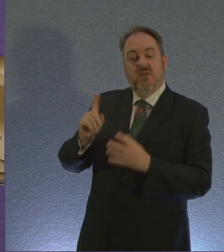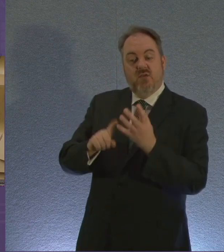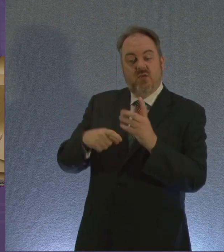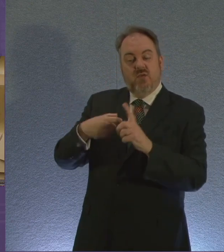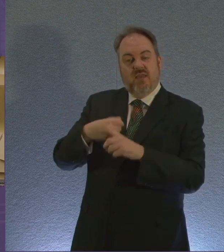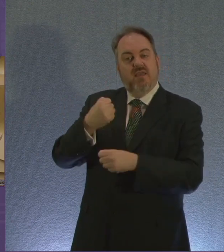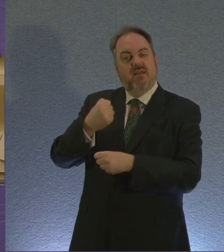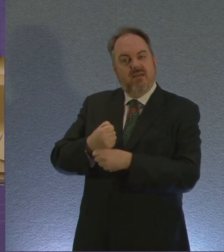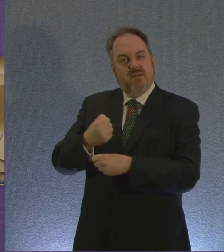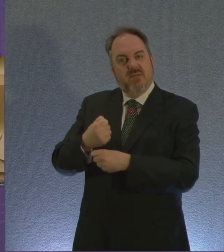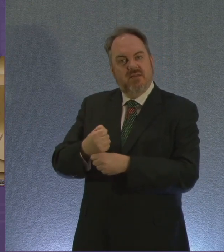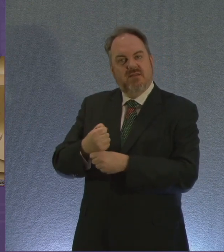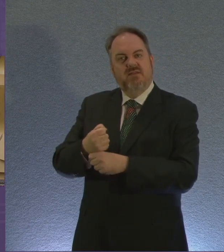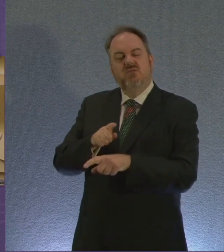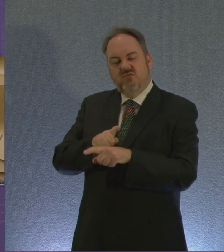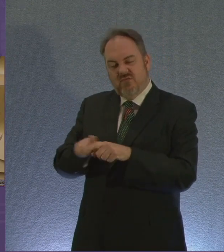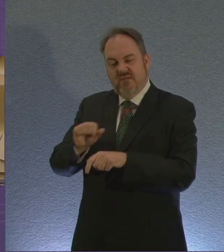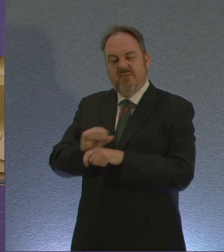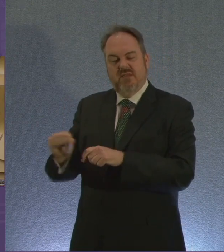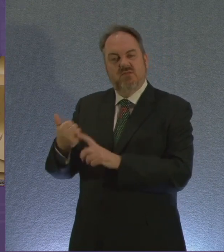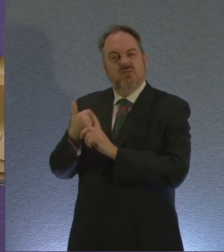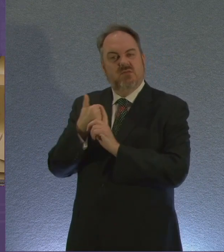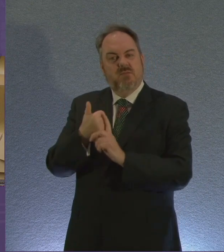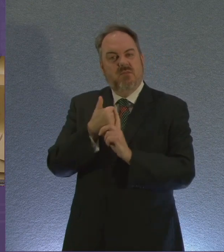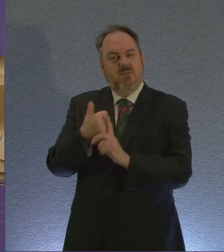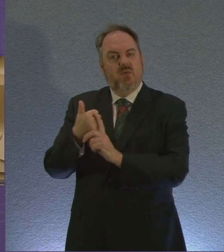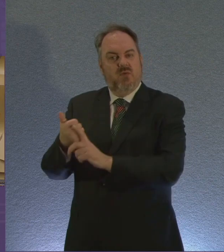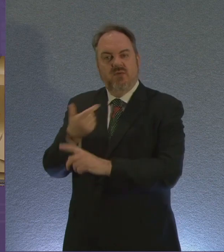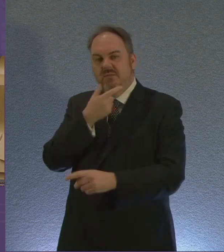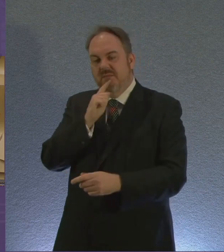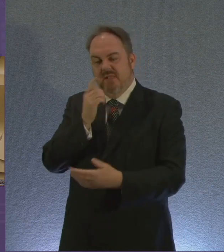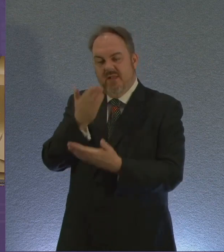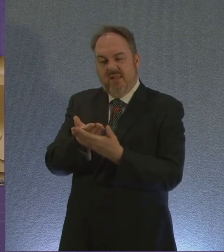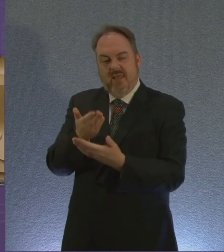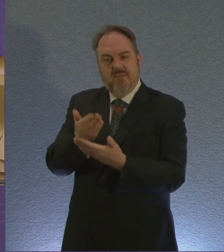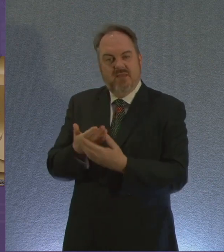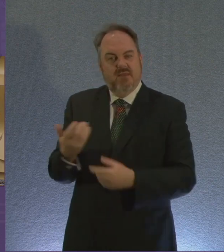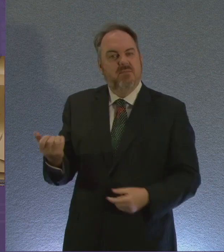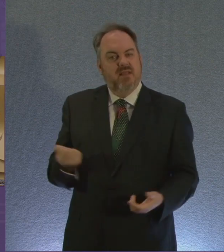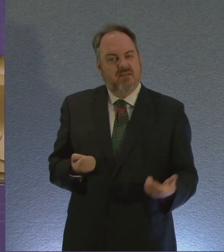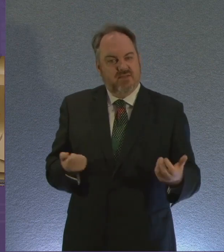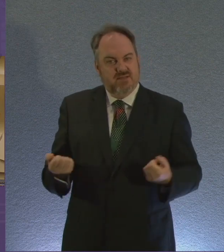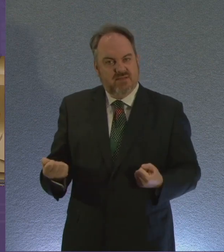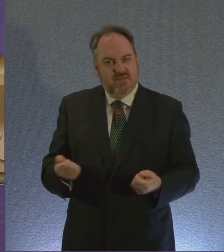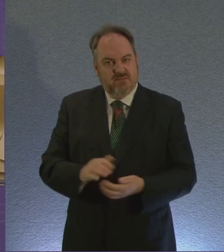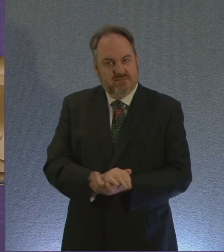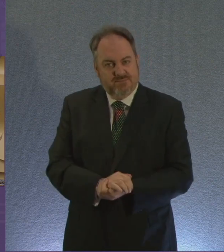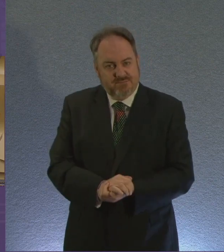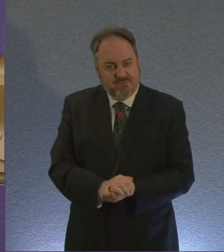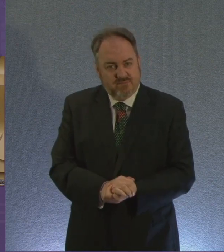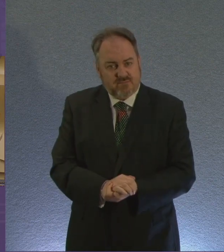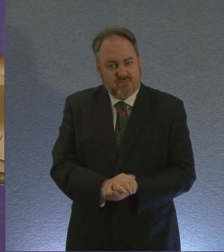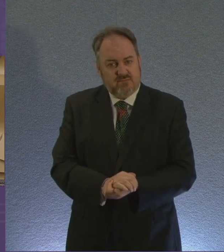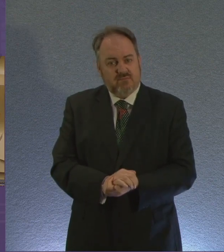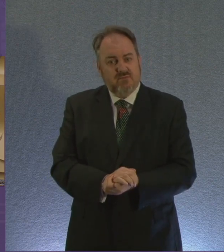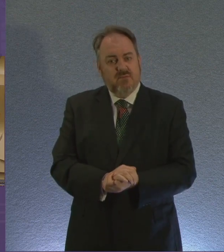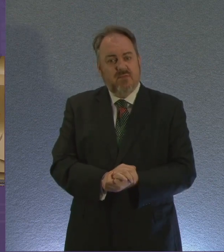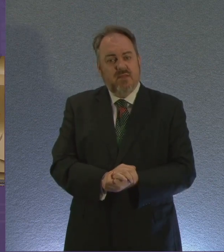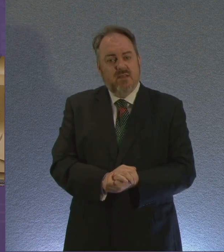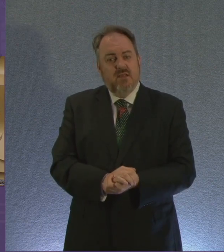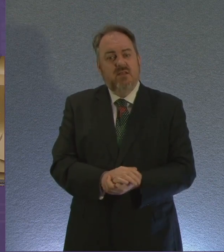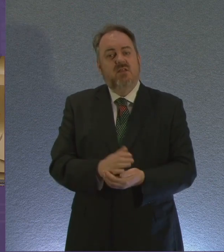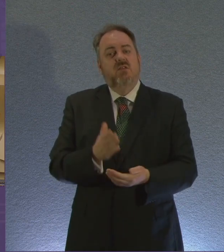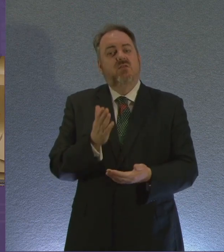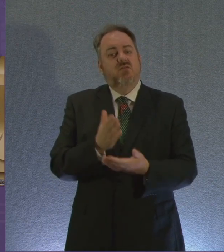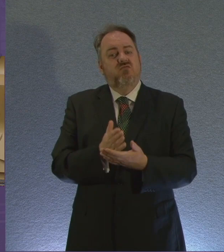this. There is also a call from the DWP for staff to assist with this, and